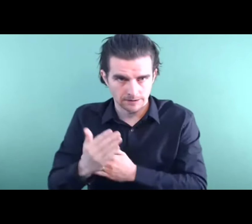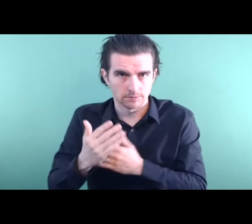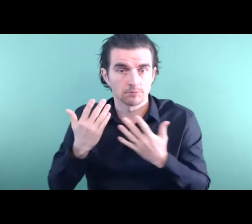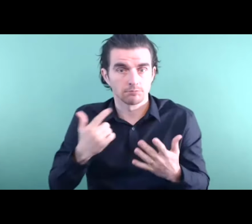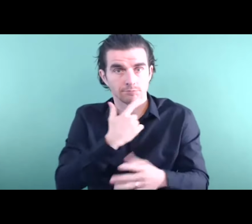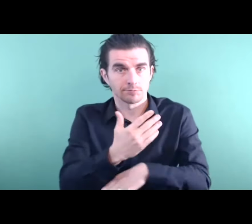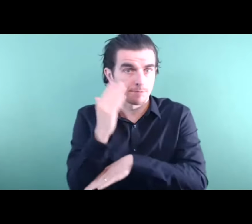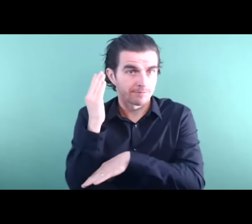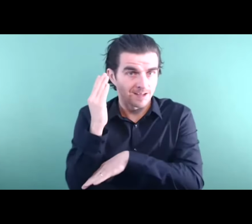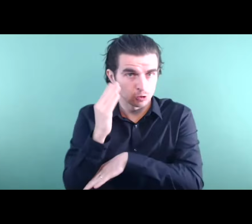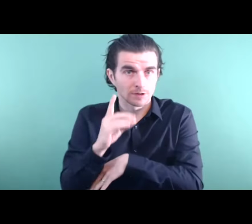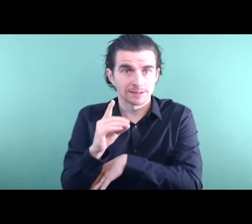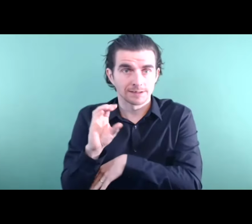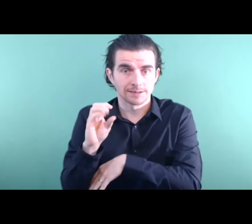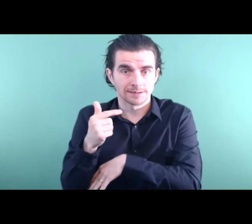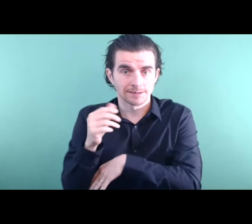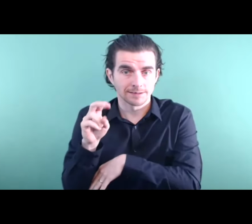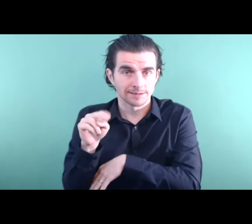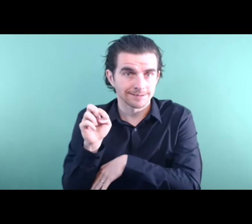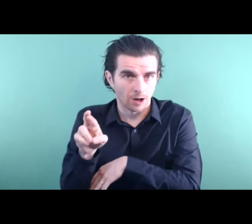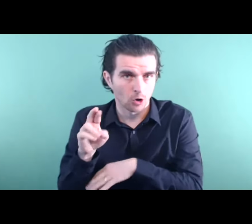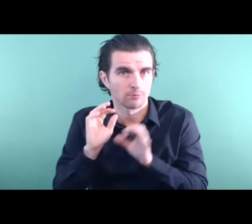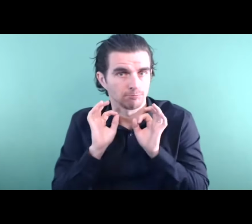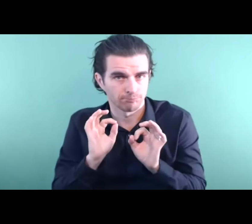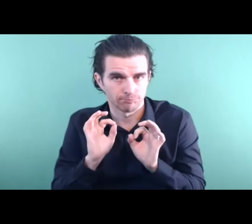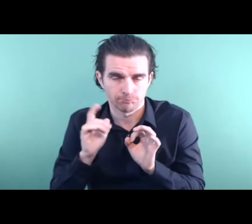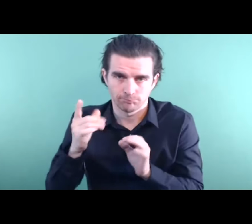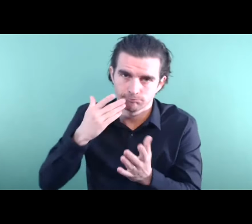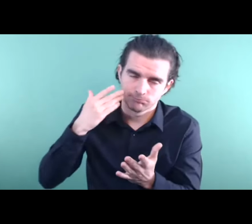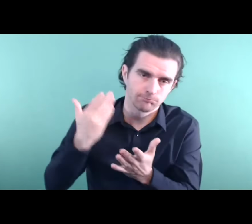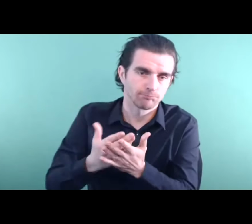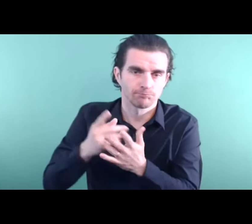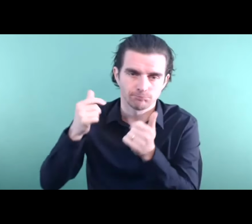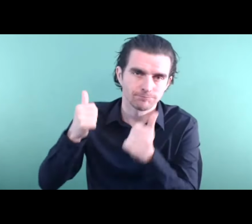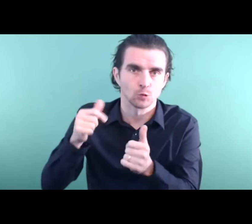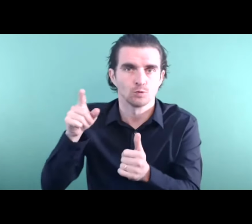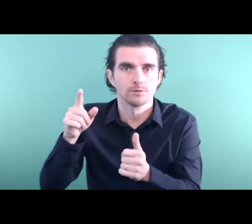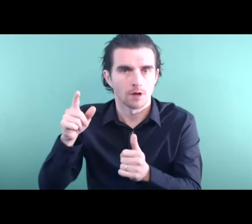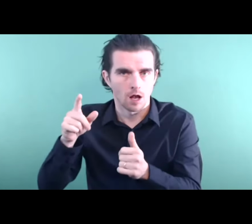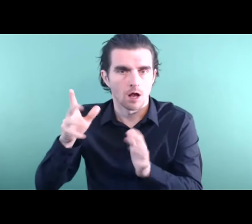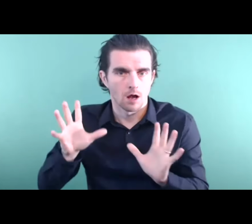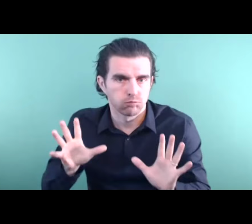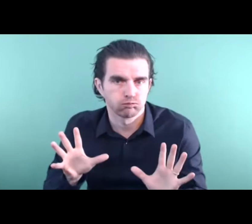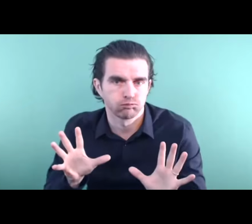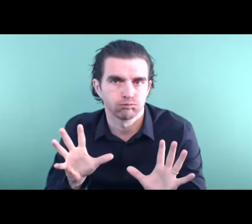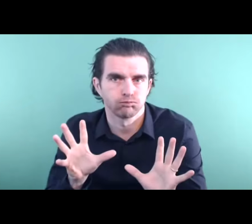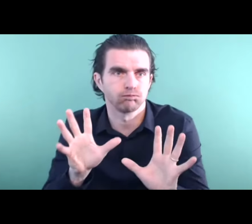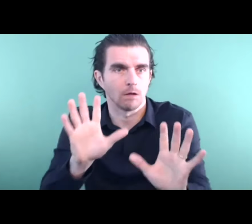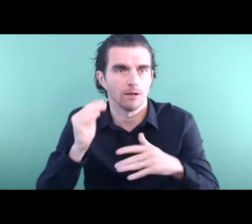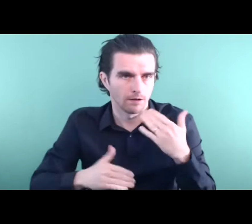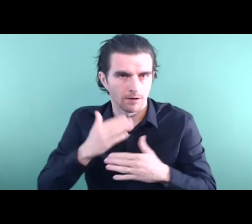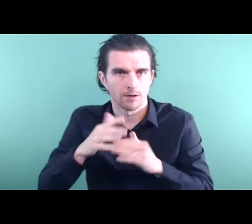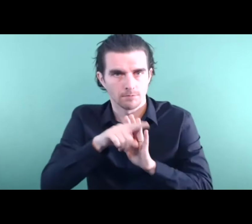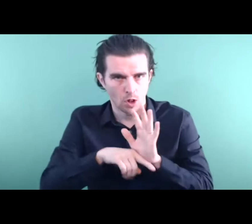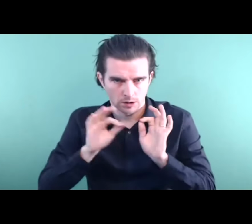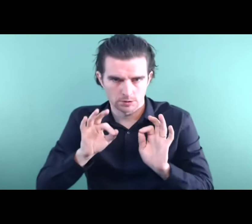three areas. I would like to speak first about the legal obligation of the European Union to do the research, to fund the research, and to use it in